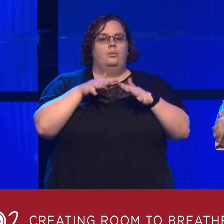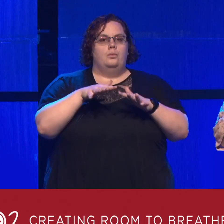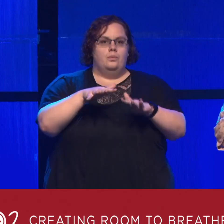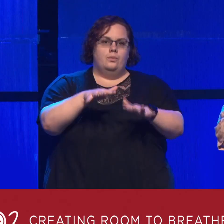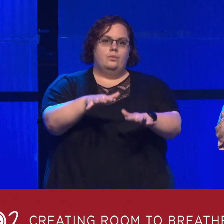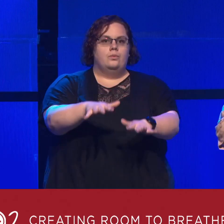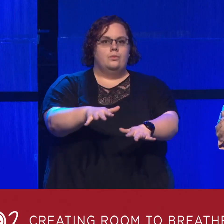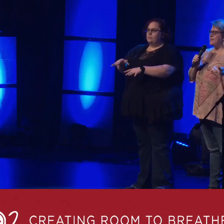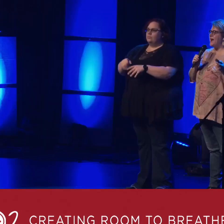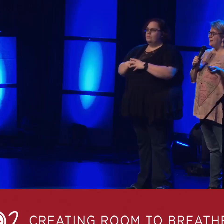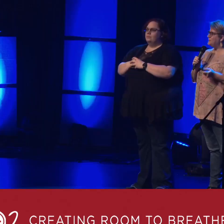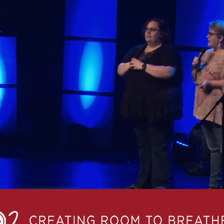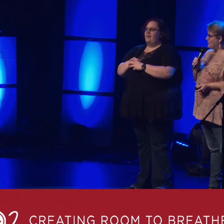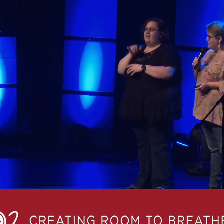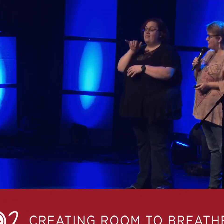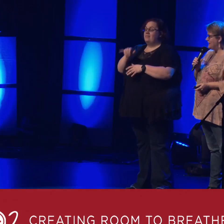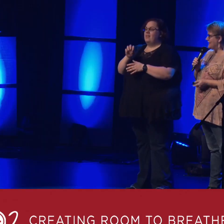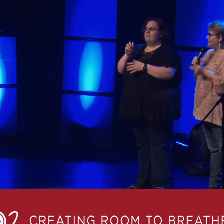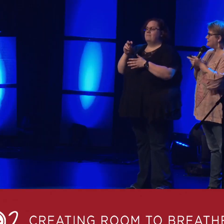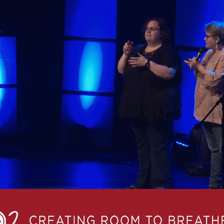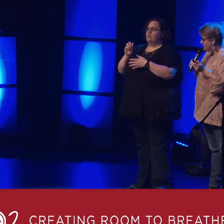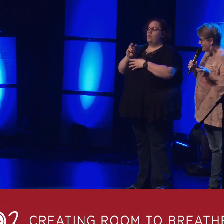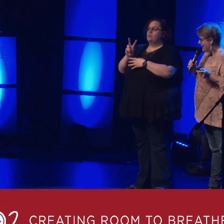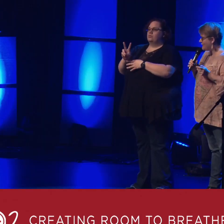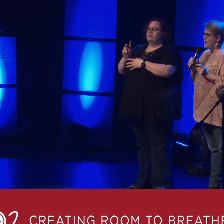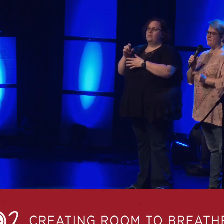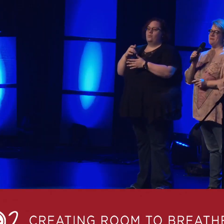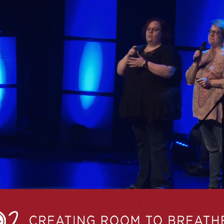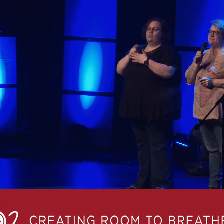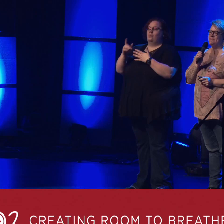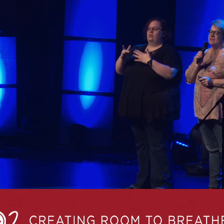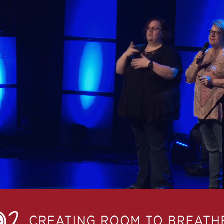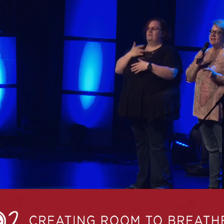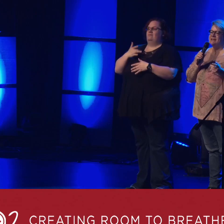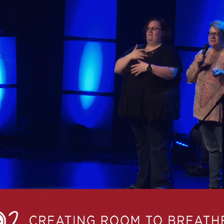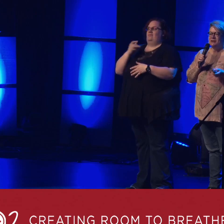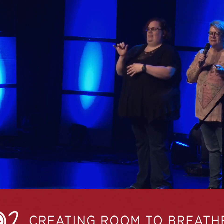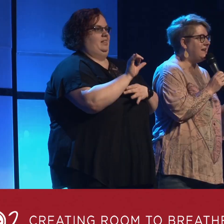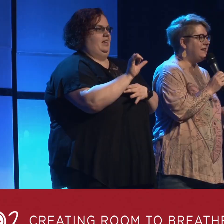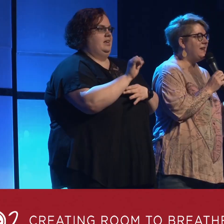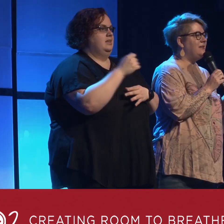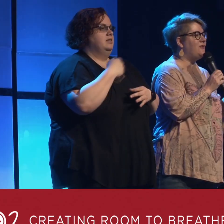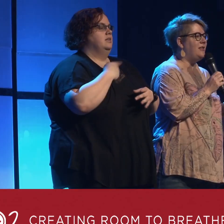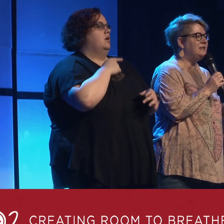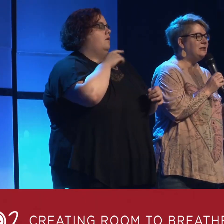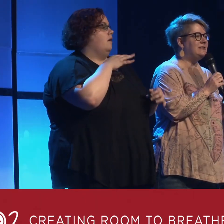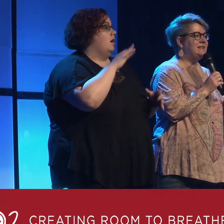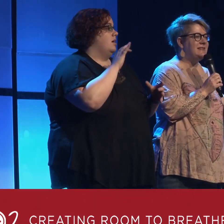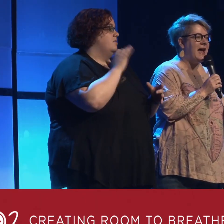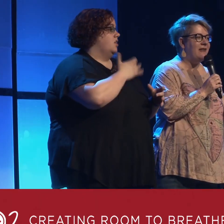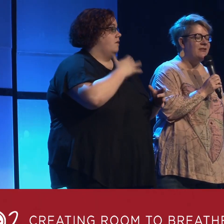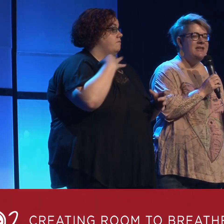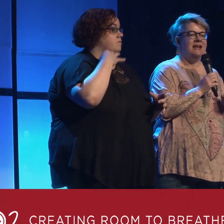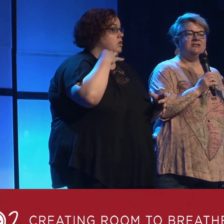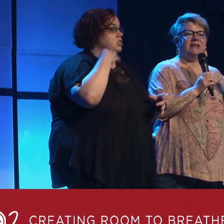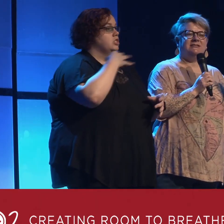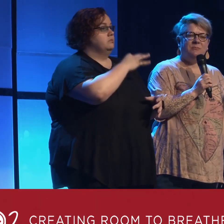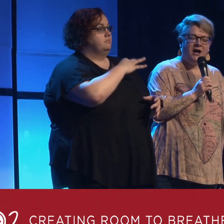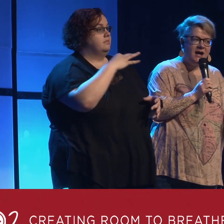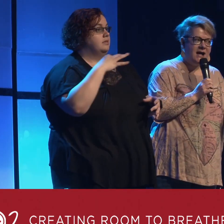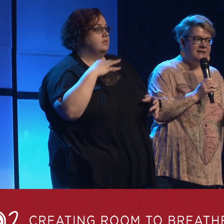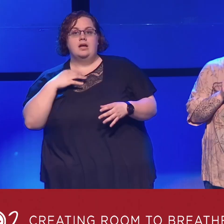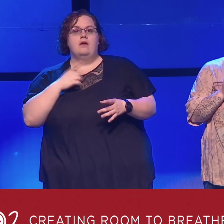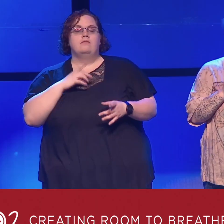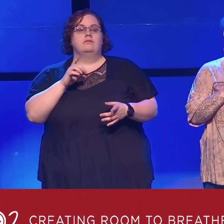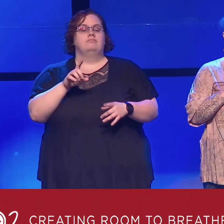exhale. That is what O2 weekend should feel like for everyone. It gives our dedicated volunteers and staff a chance